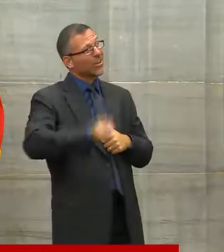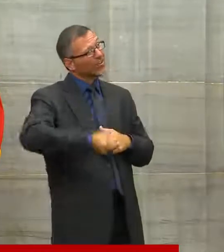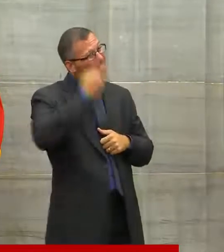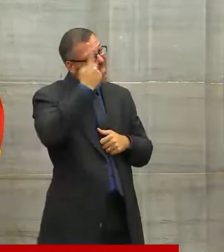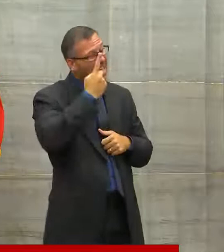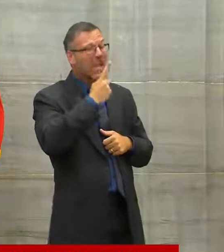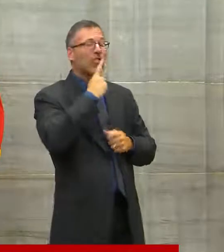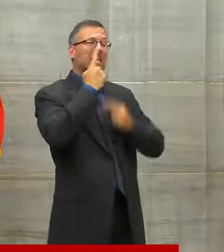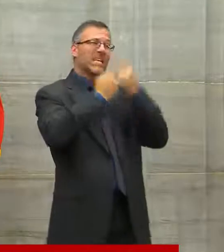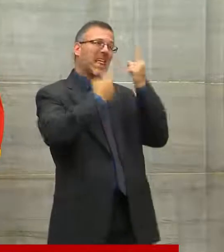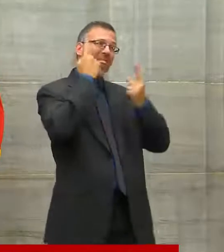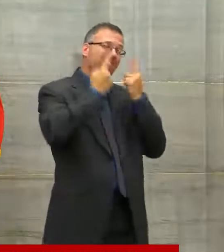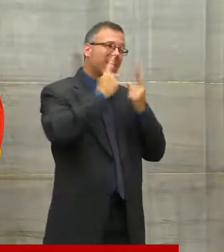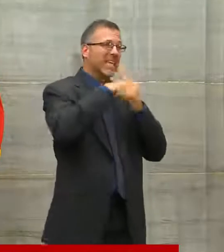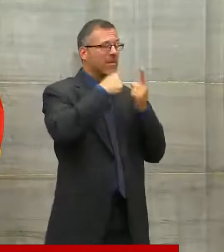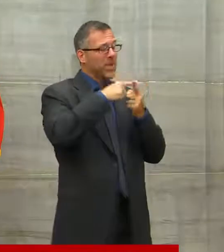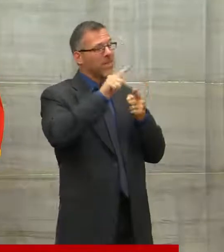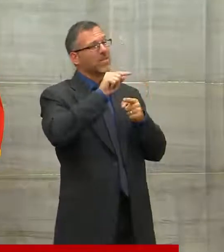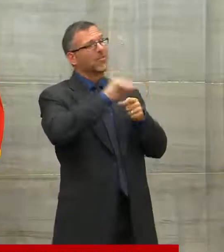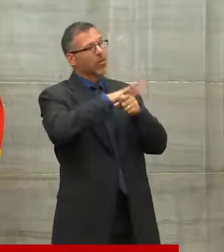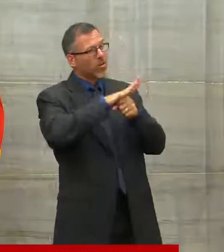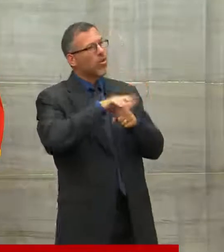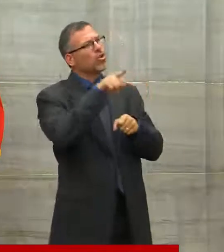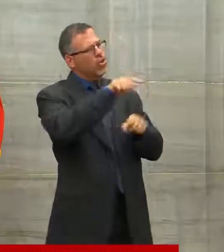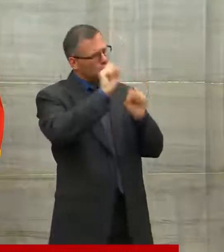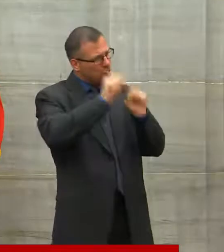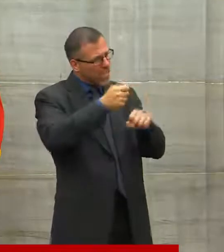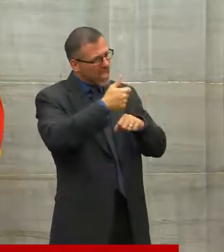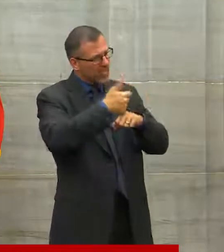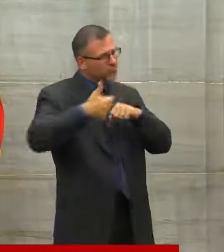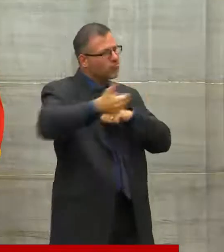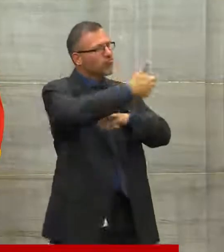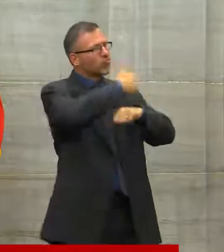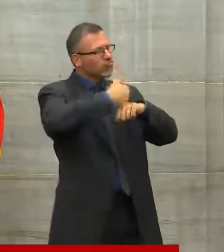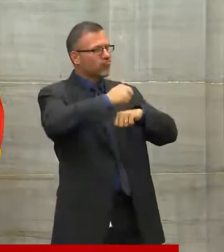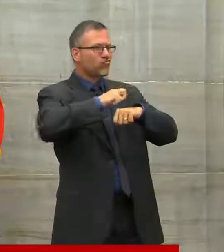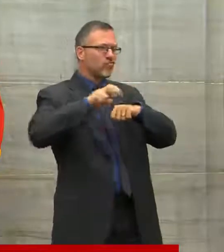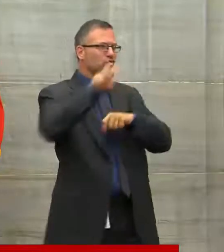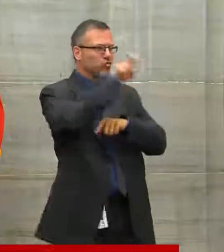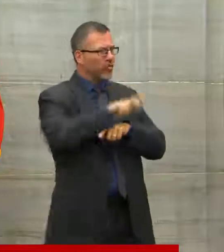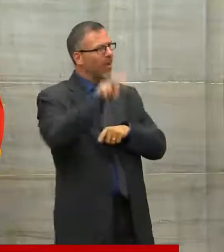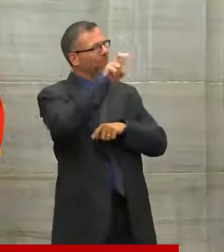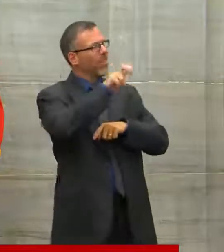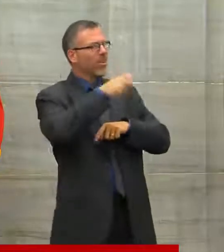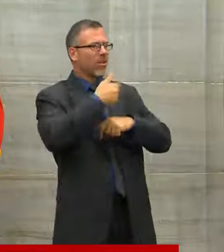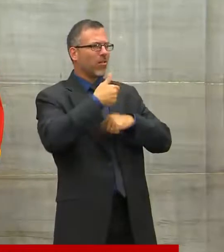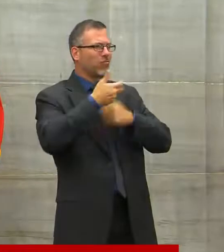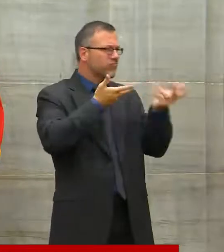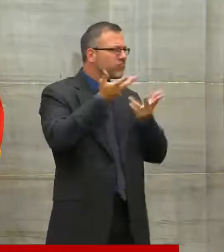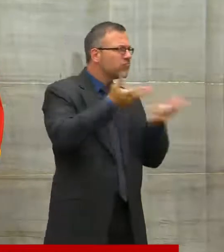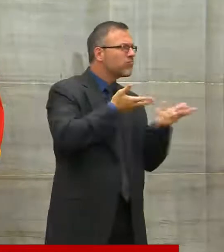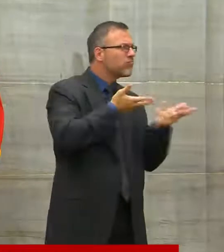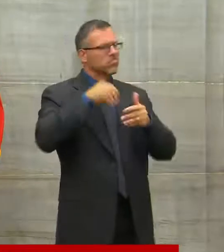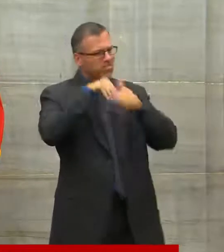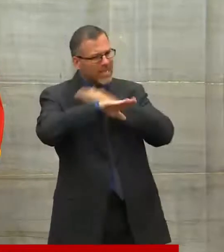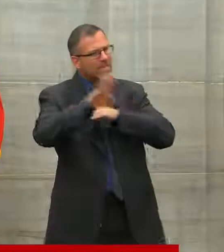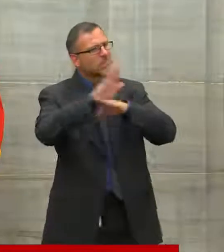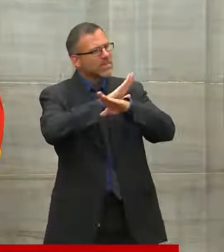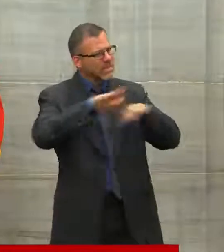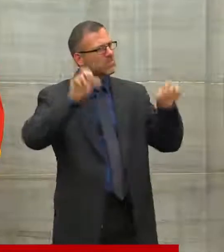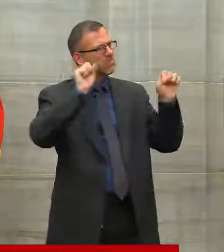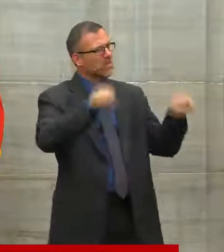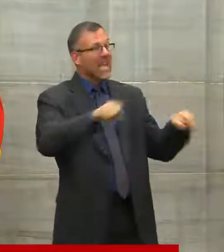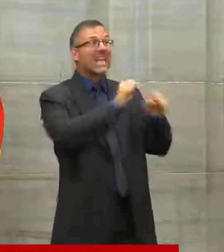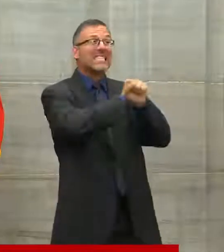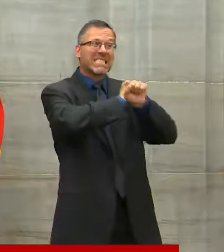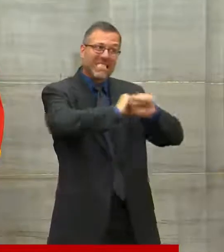that everywhere they go. We can travel safely, we can move about safely, we can interact with our businesses safely, but